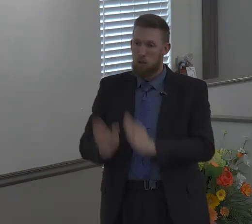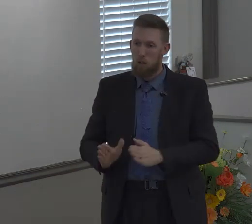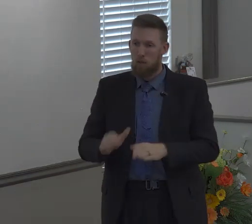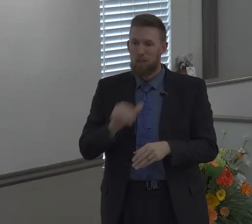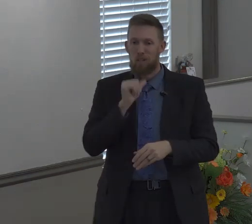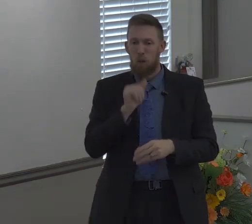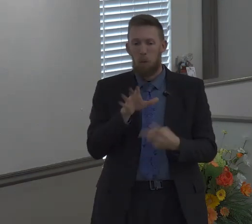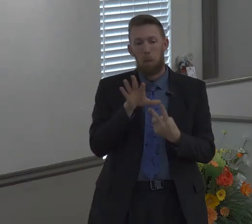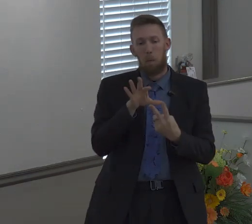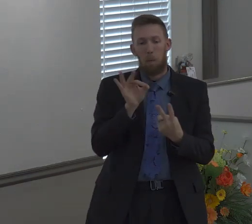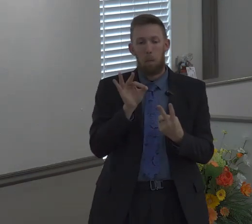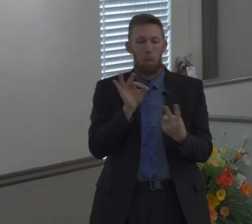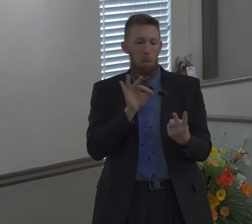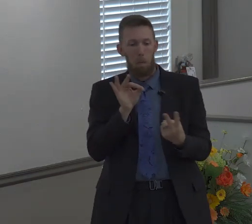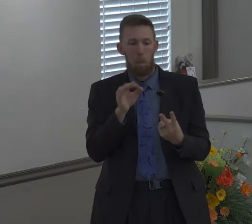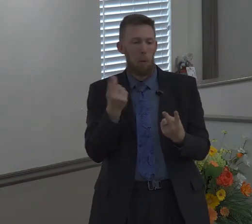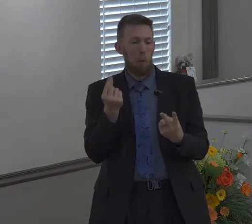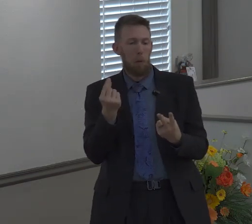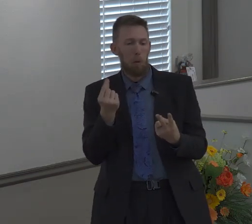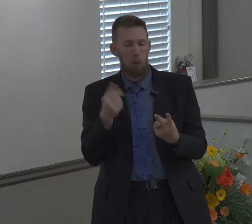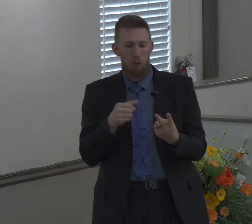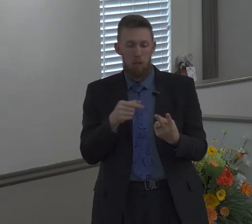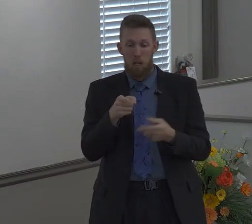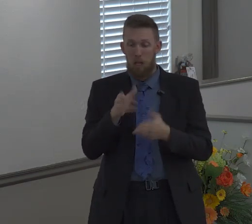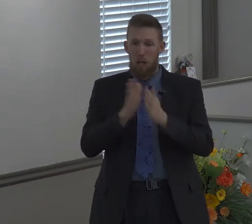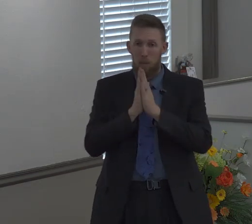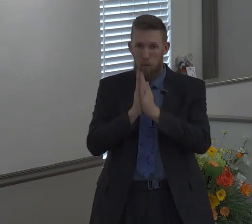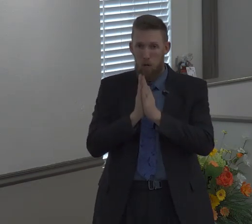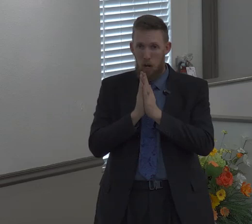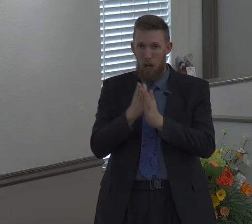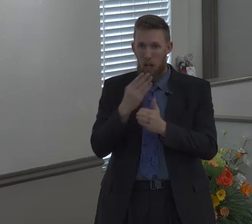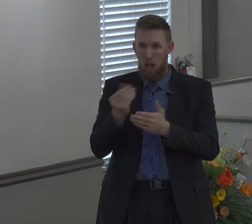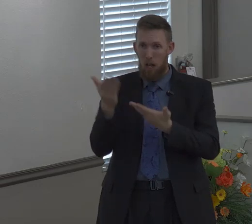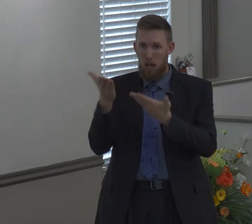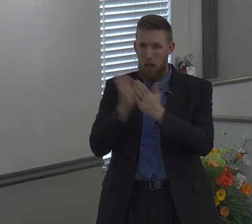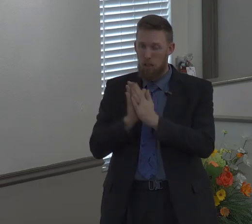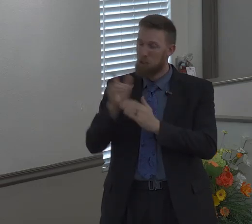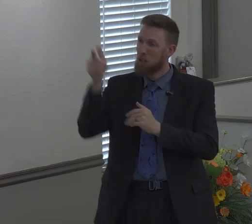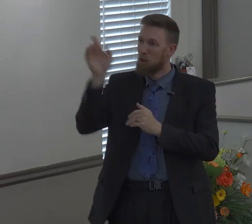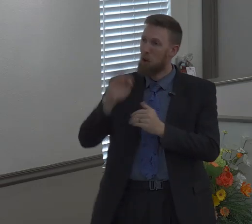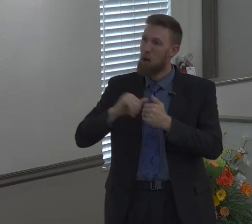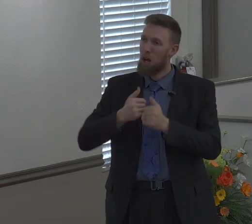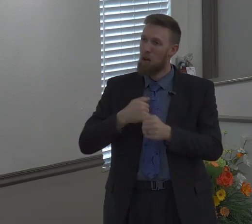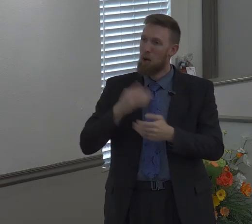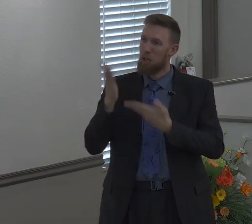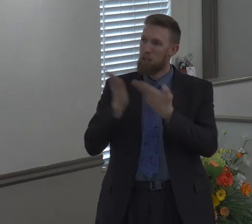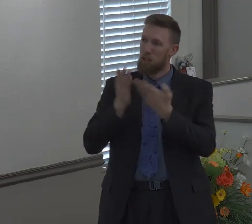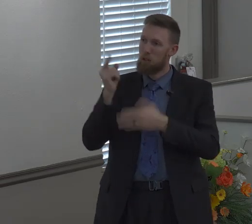Servants don't choose where they serve. They pray and said, God, how